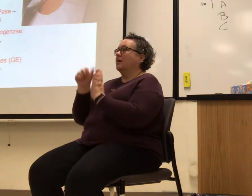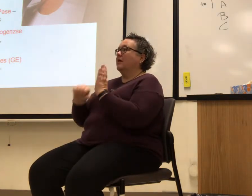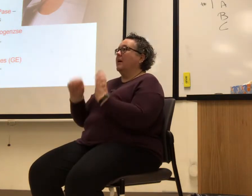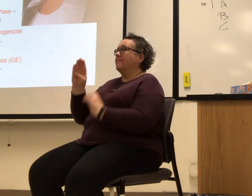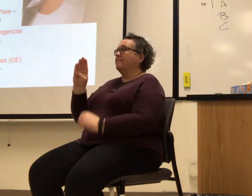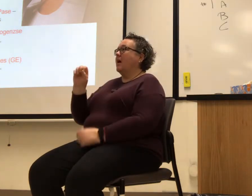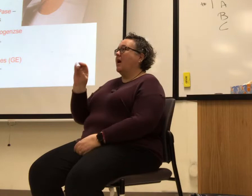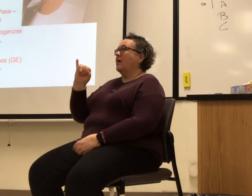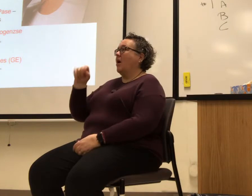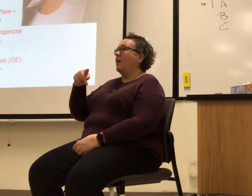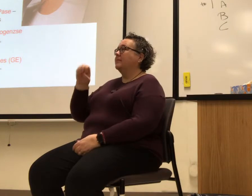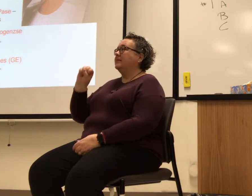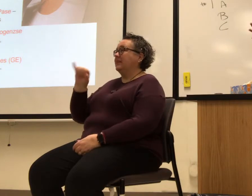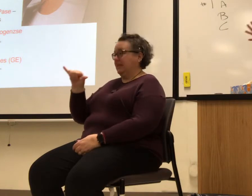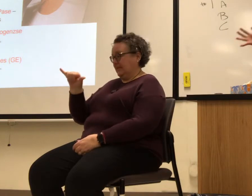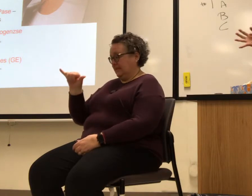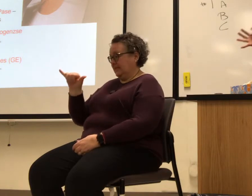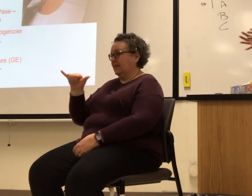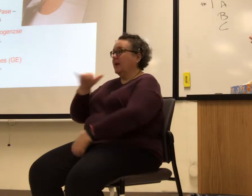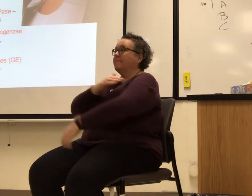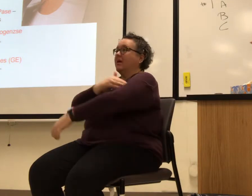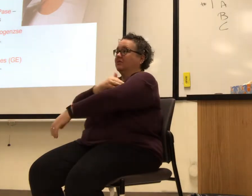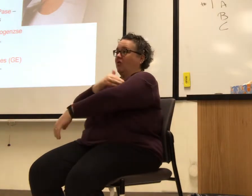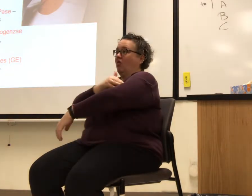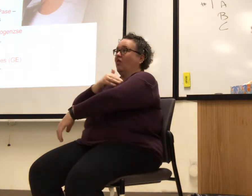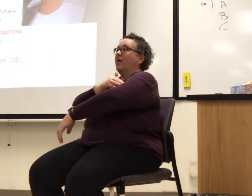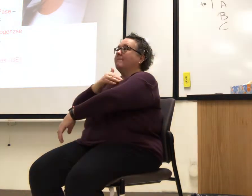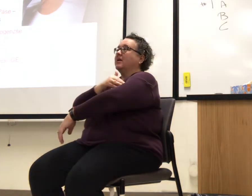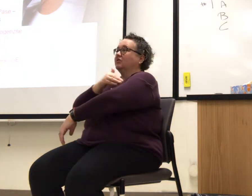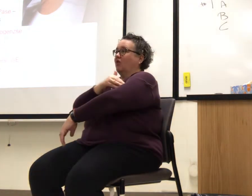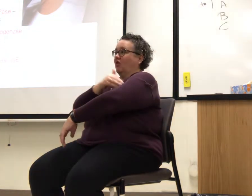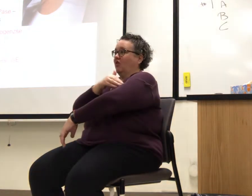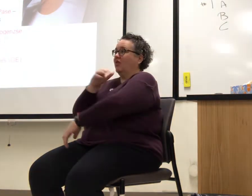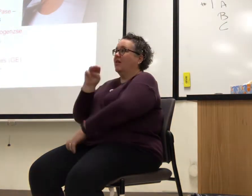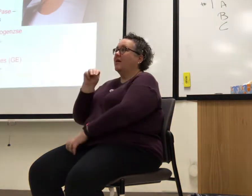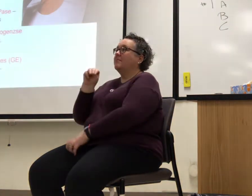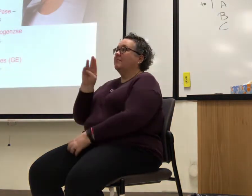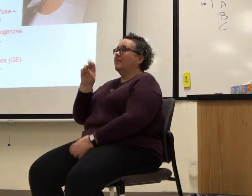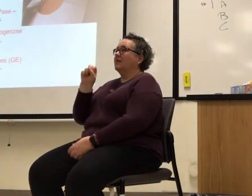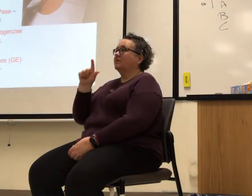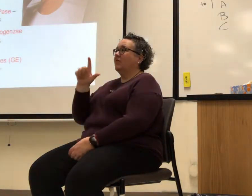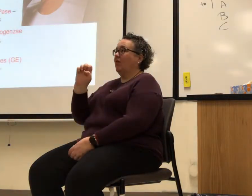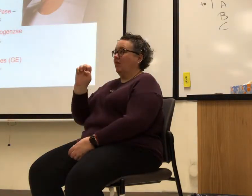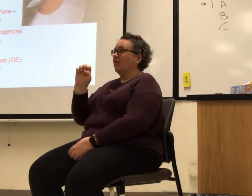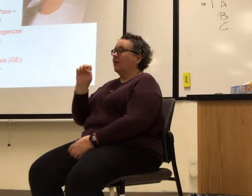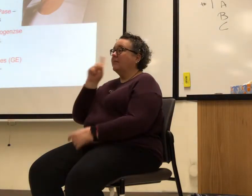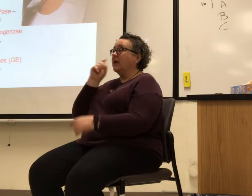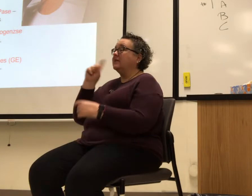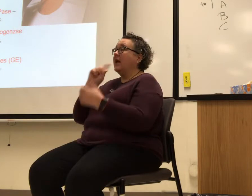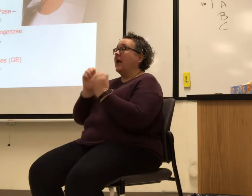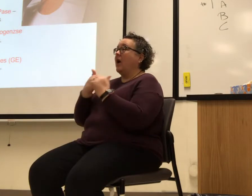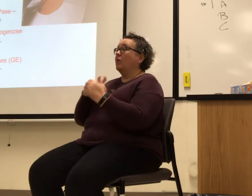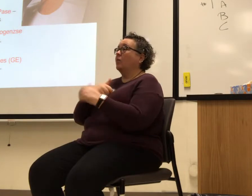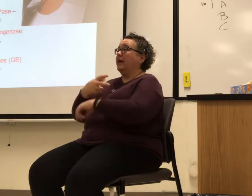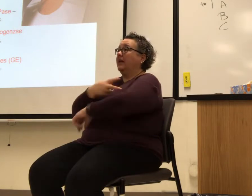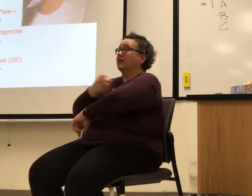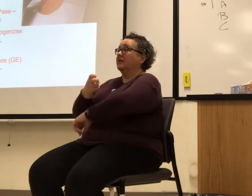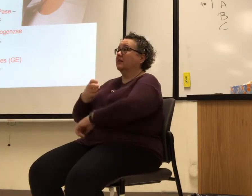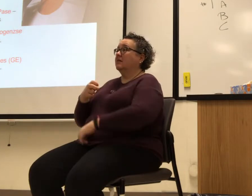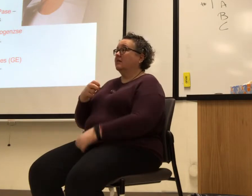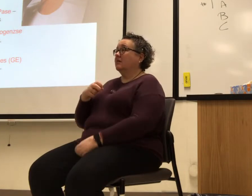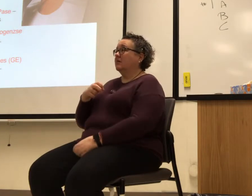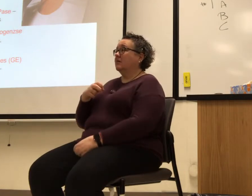Because how we've kind of ascertained these fiber types is based upon